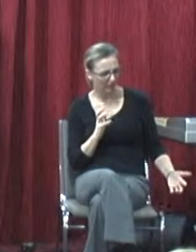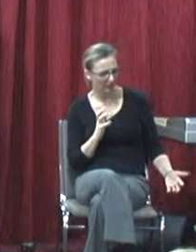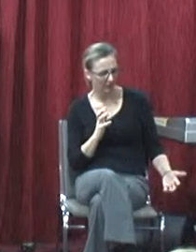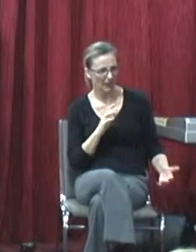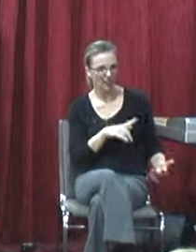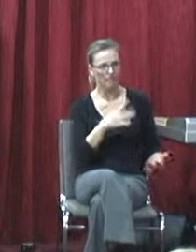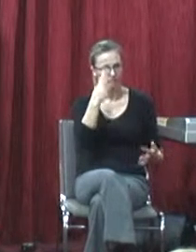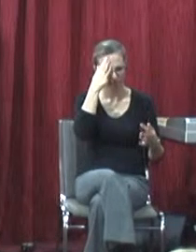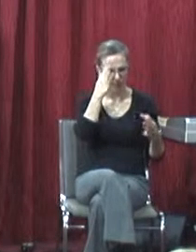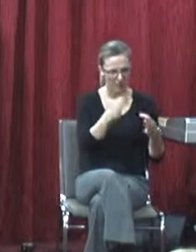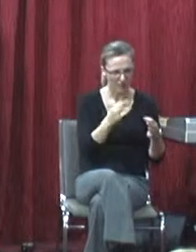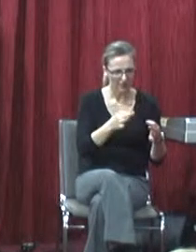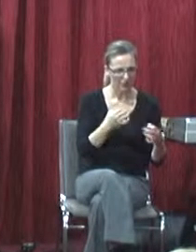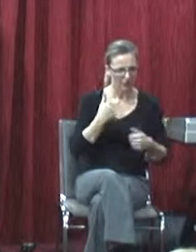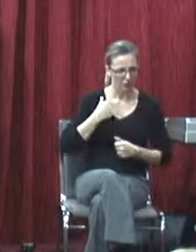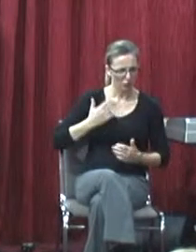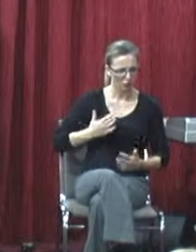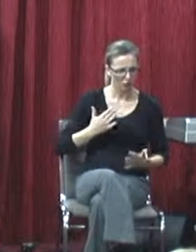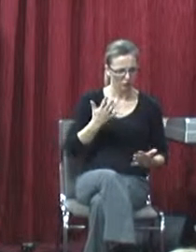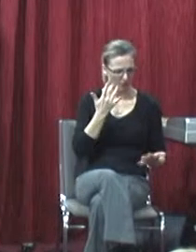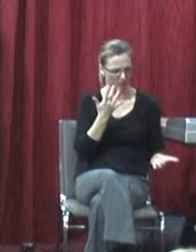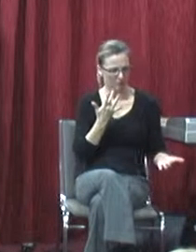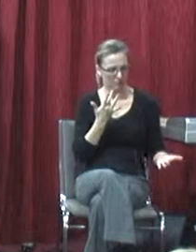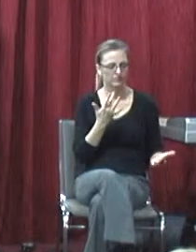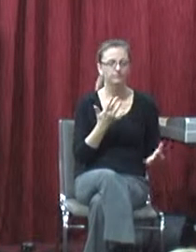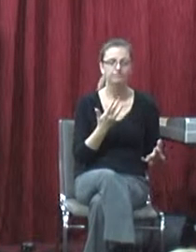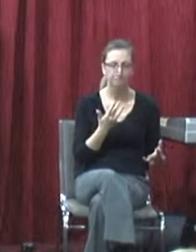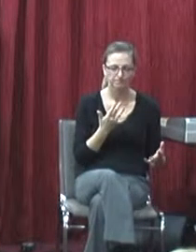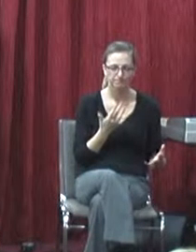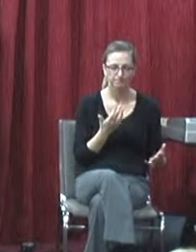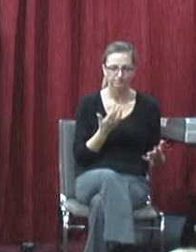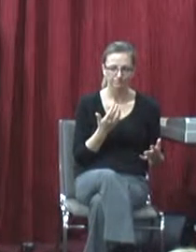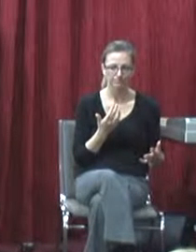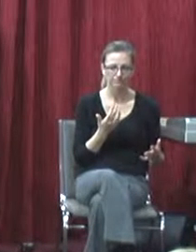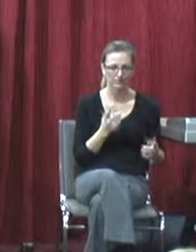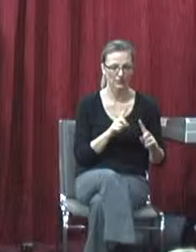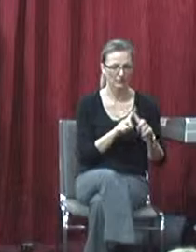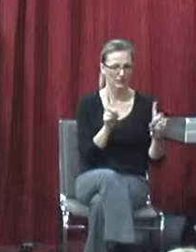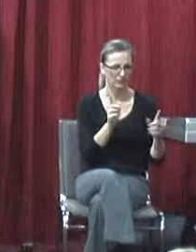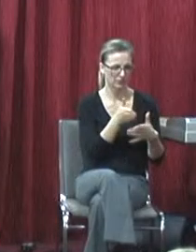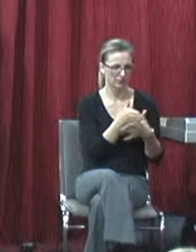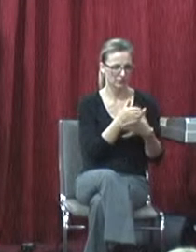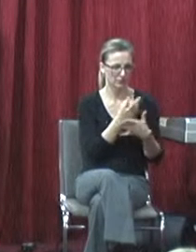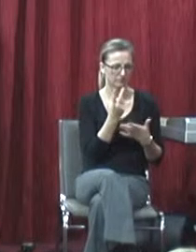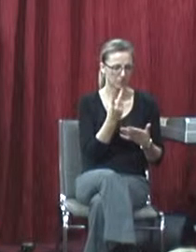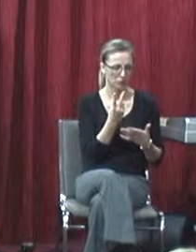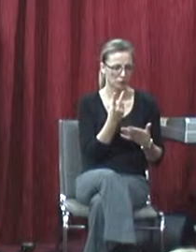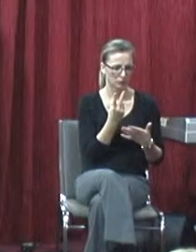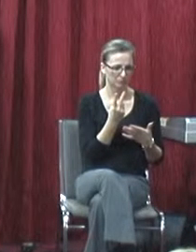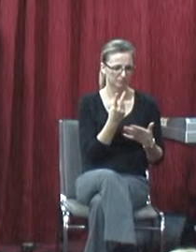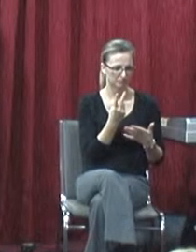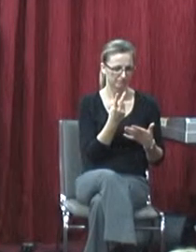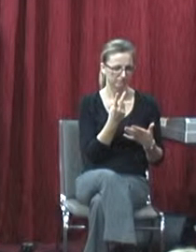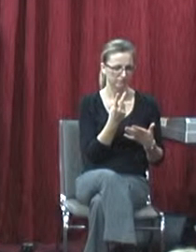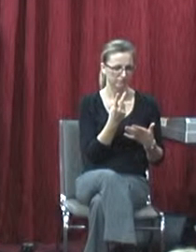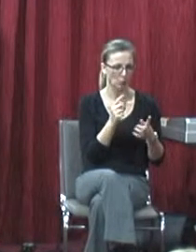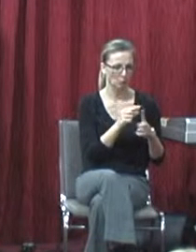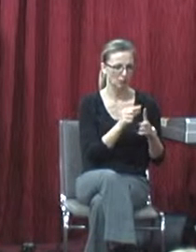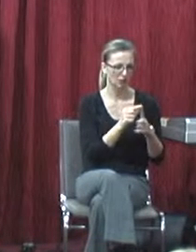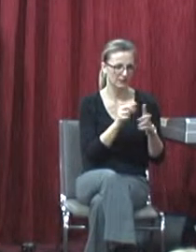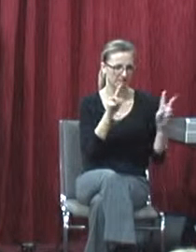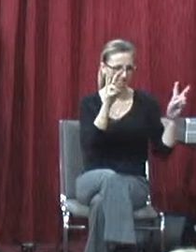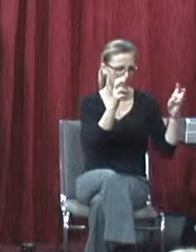faith? It's because of the difference between two little tiny words, under and